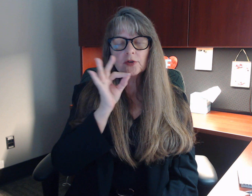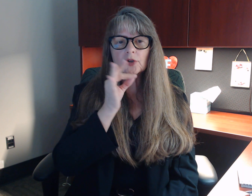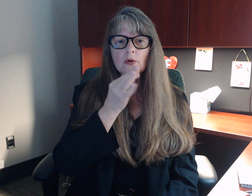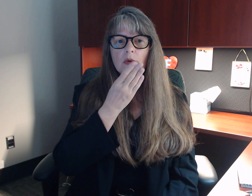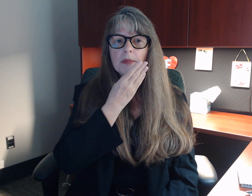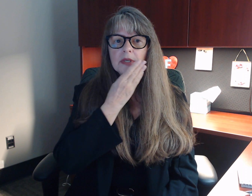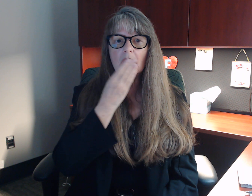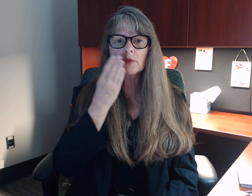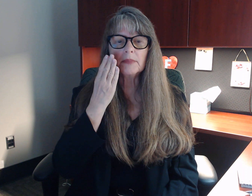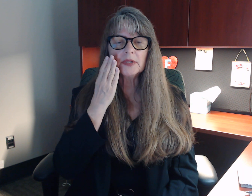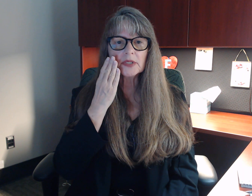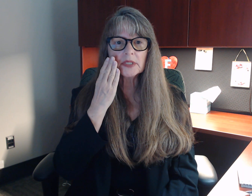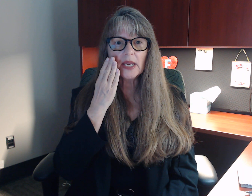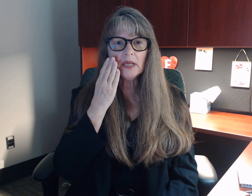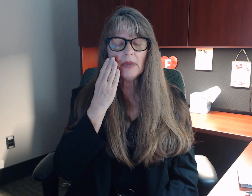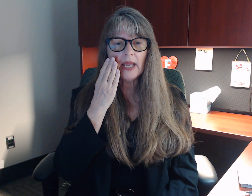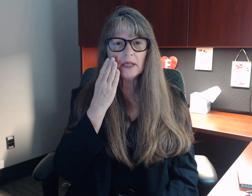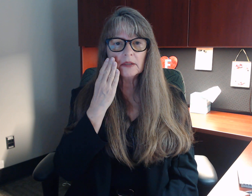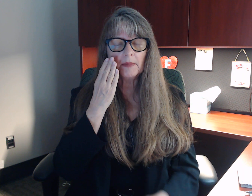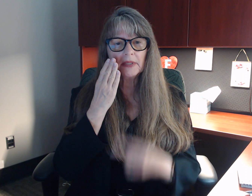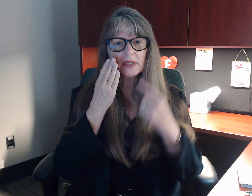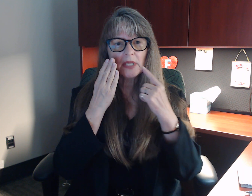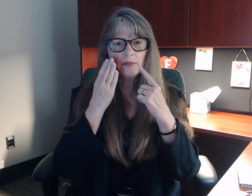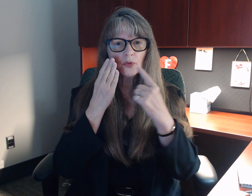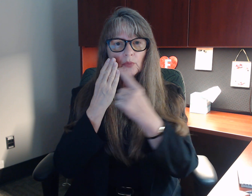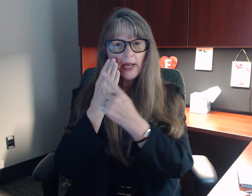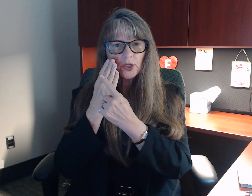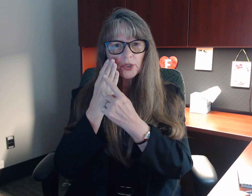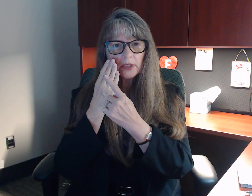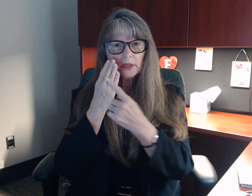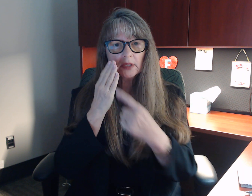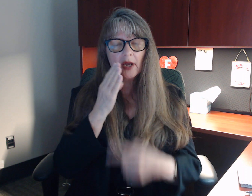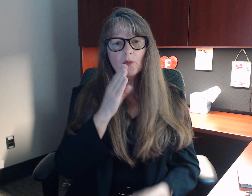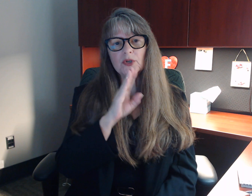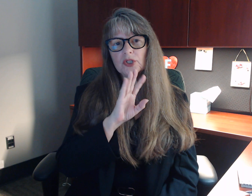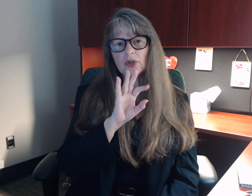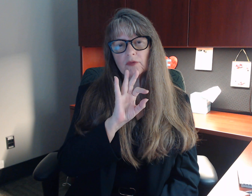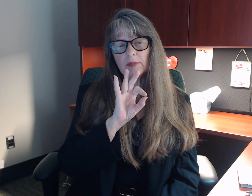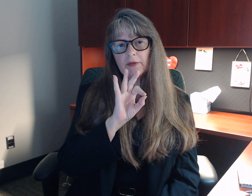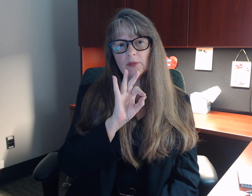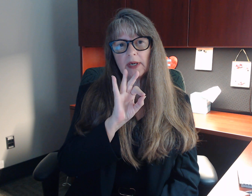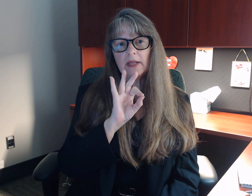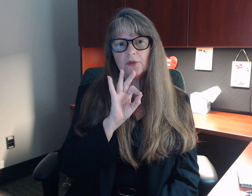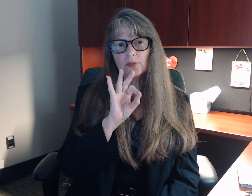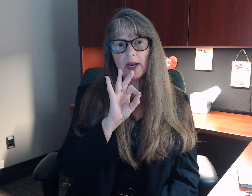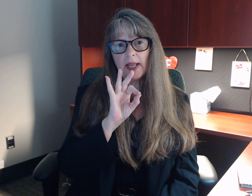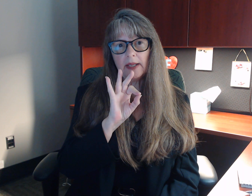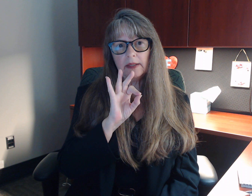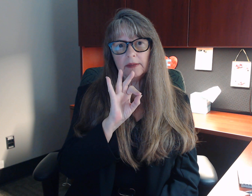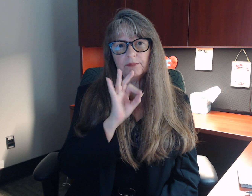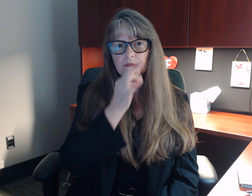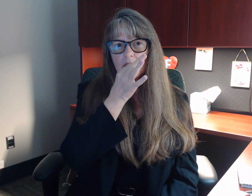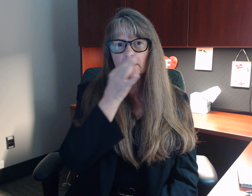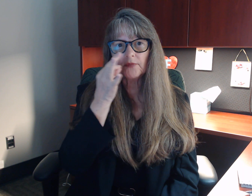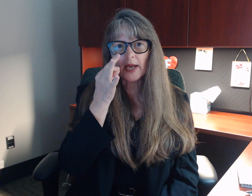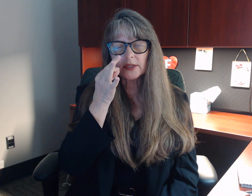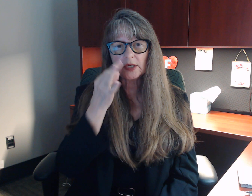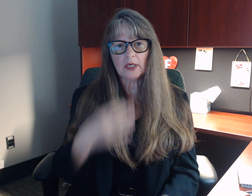So Ramadan would be the same the same direction. We just start from left to right if you're right-handed. Fasting. If you